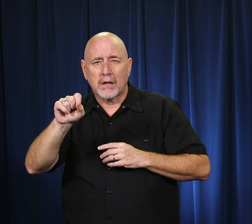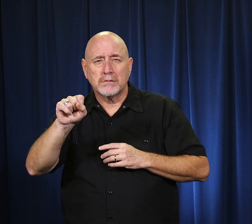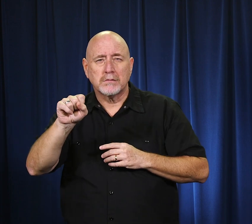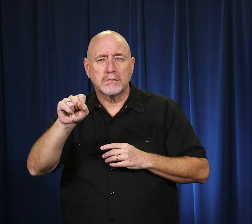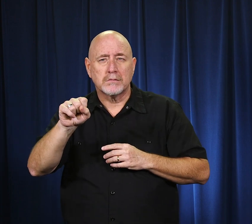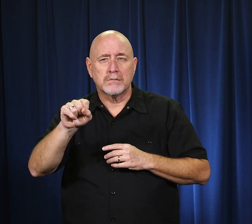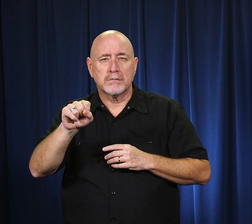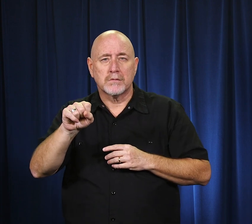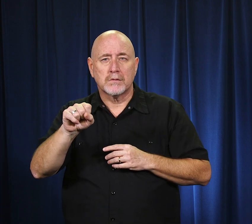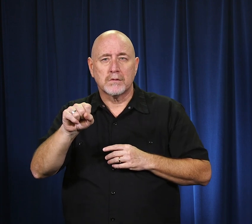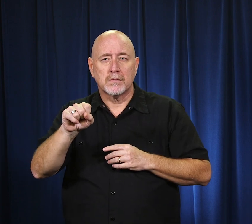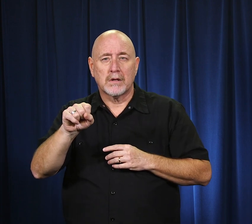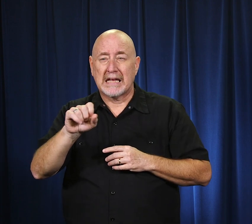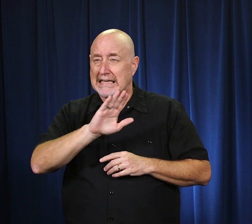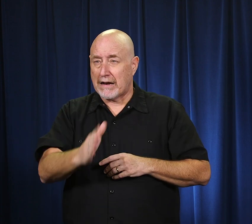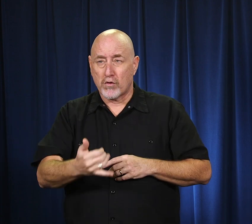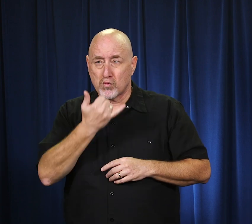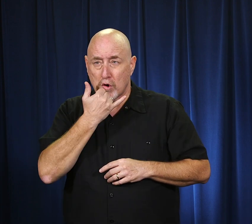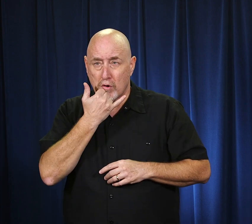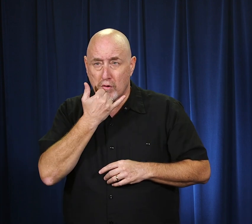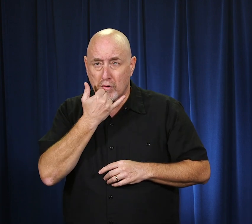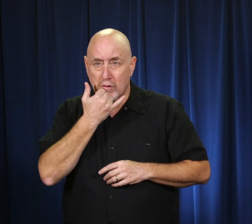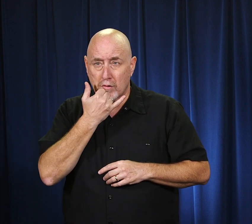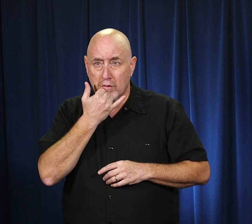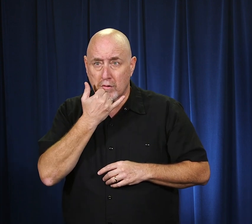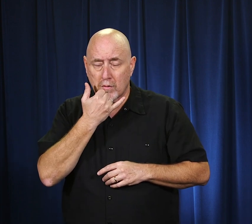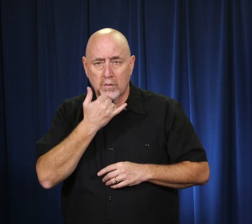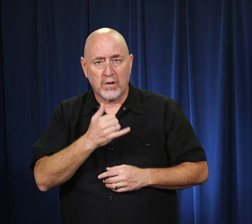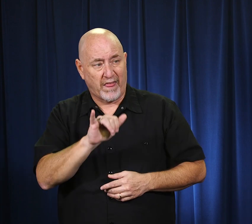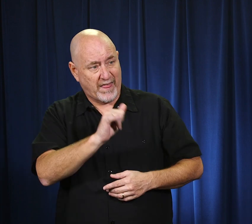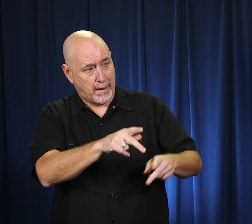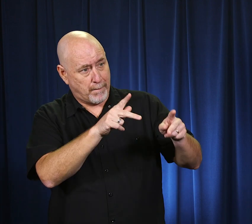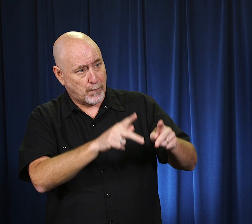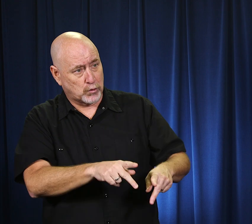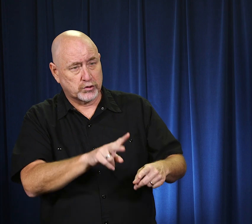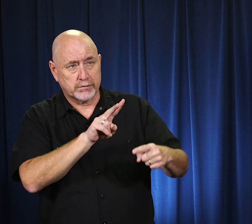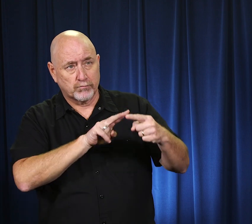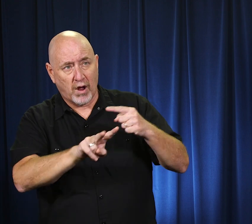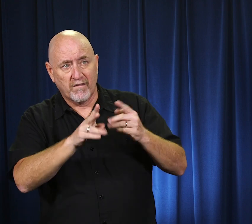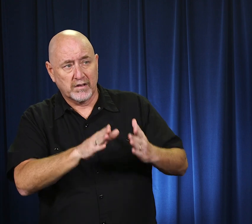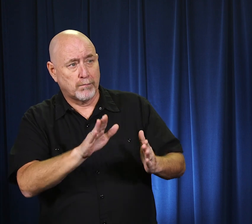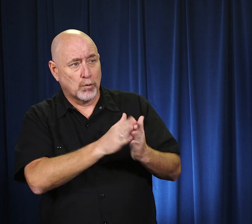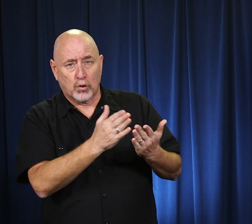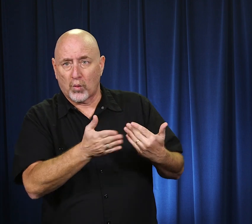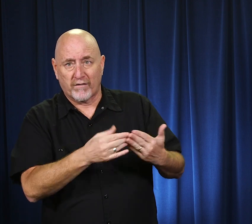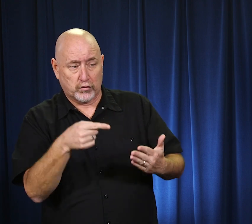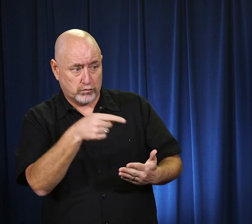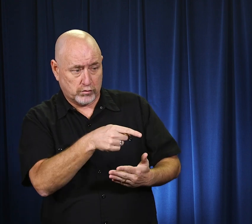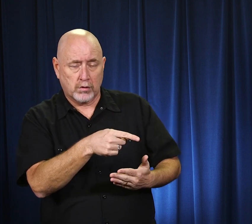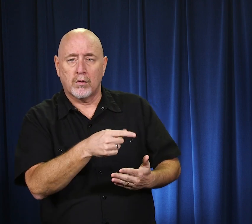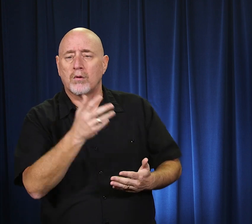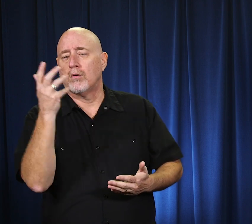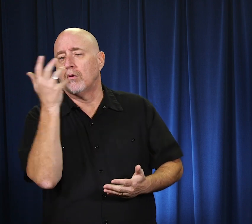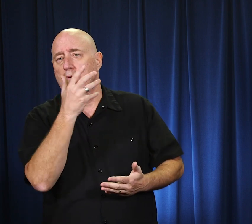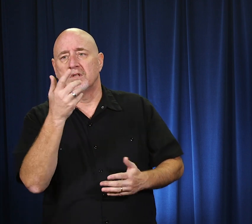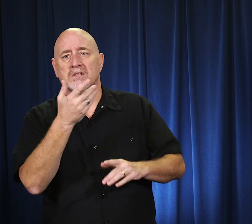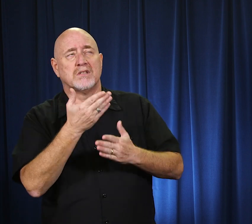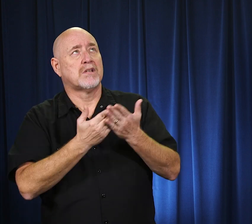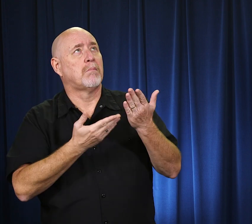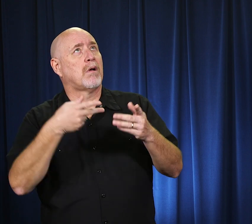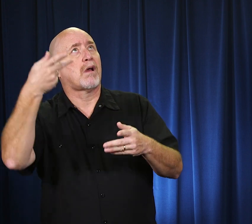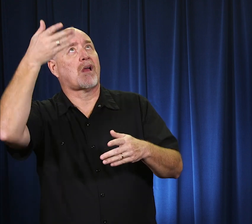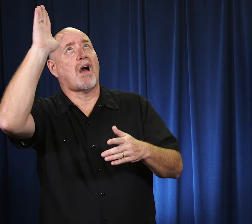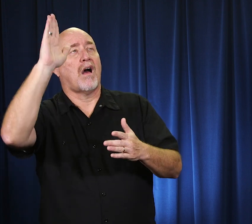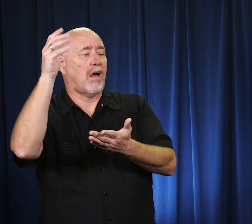in the future, and is never wrong about any of those, then that person, prophet, book has to have